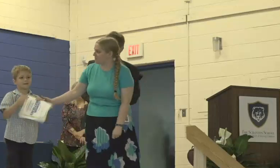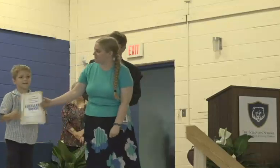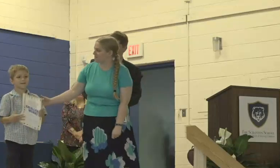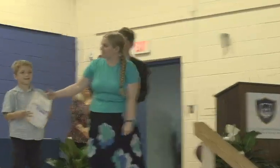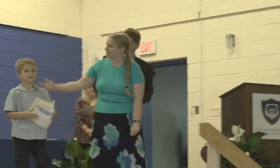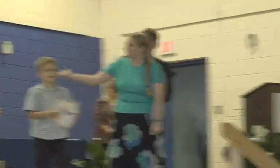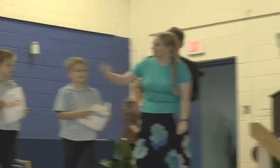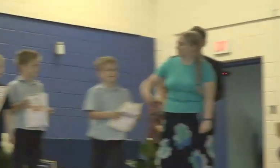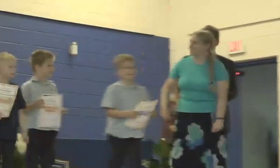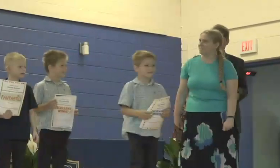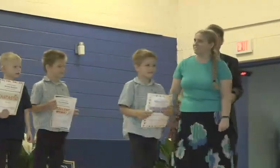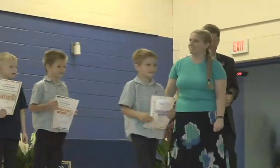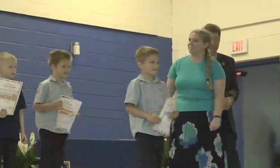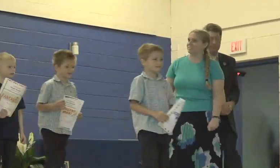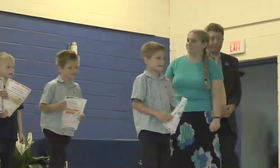Yeah, the two of us, we do math together, Mom.